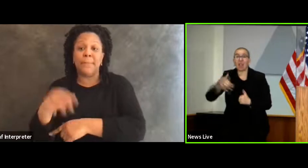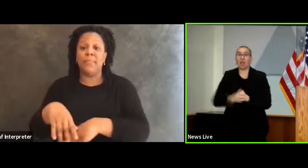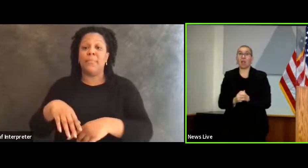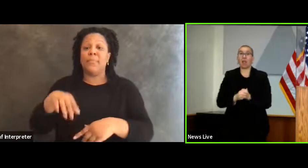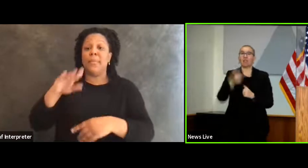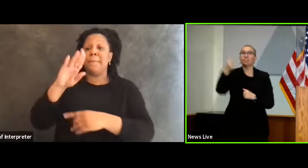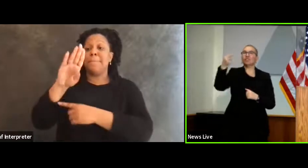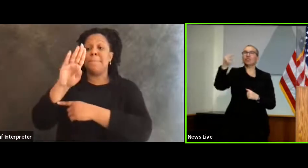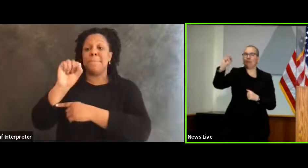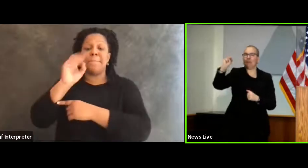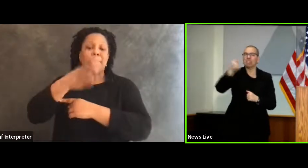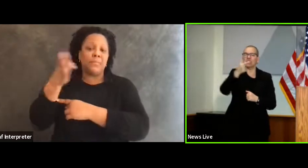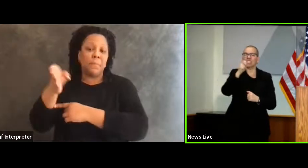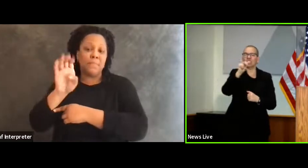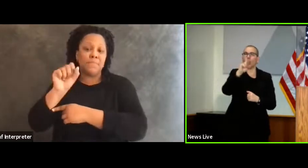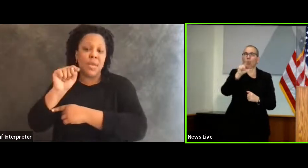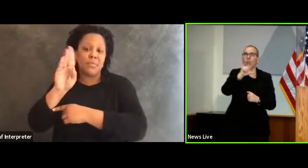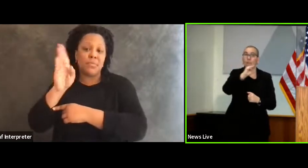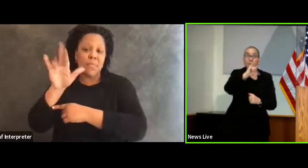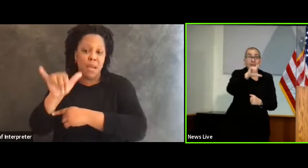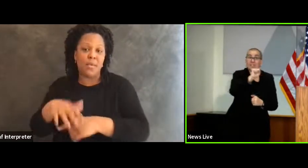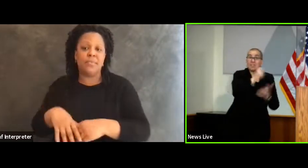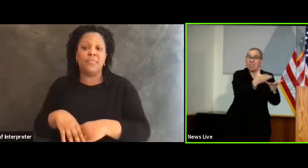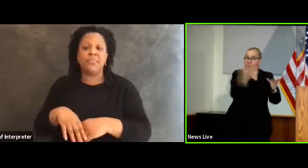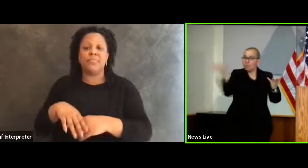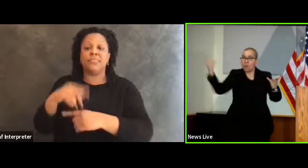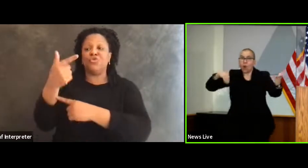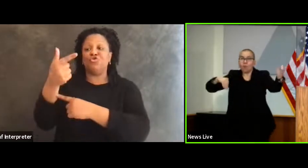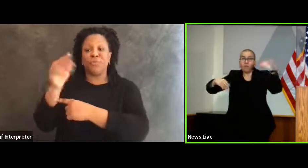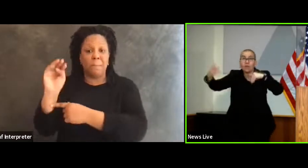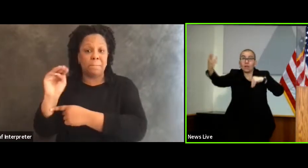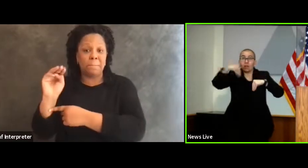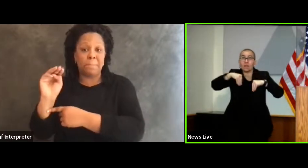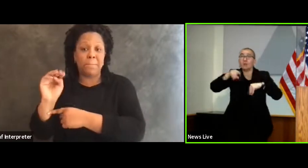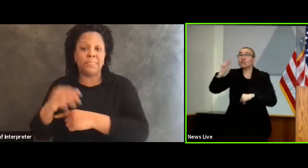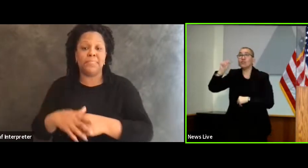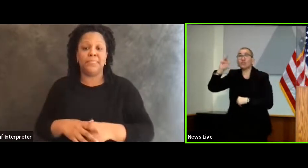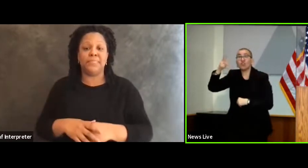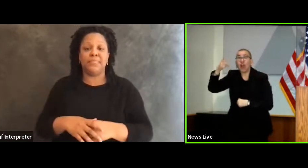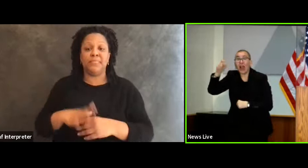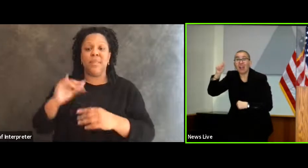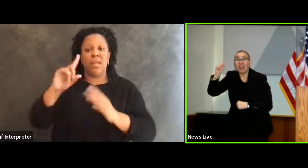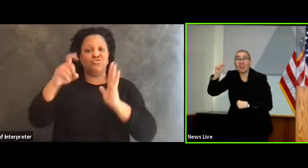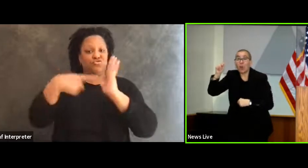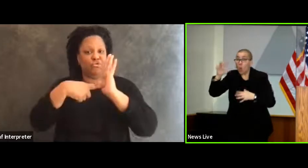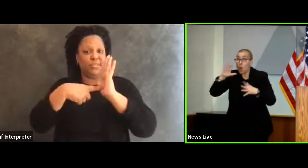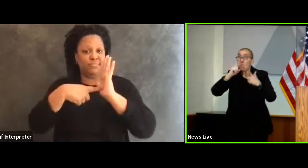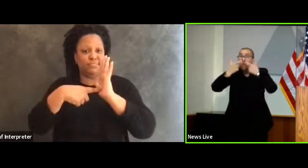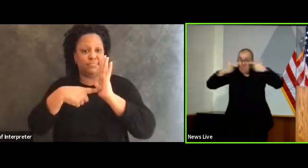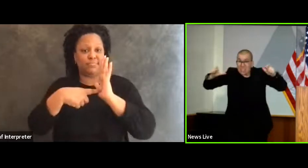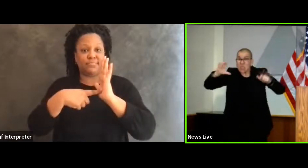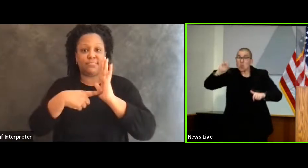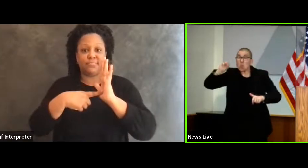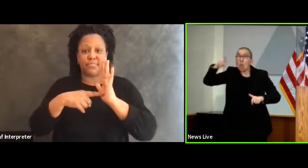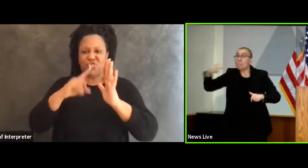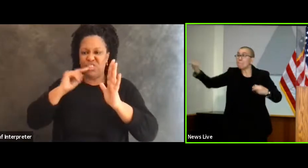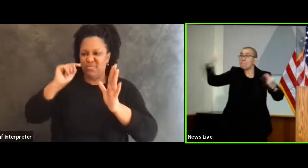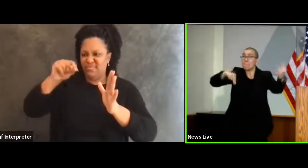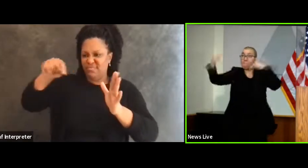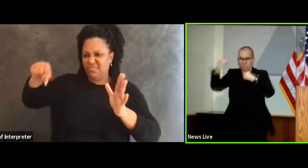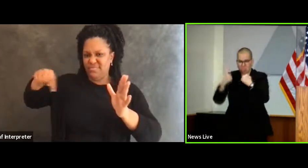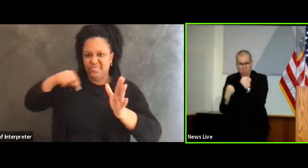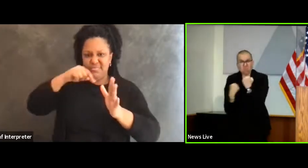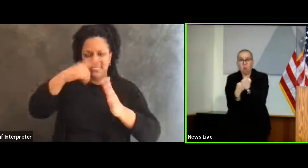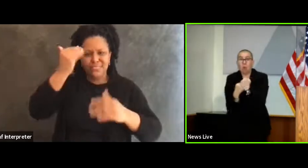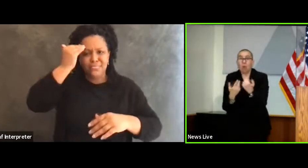few. They understand how important it is that we continue making needed reforms and the urgency of doing so. And the